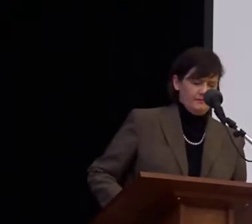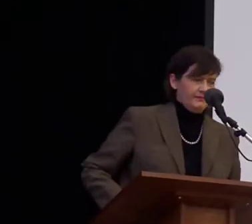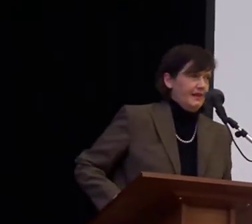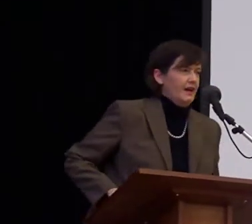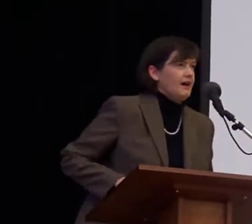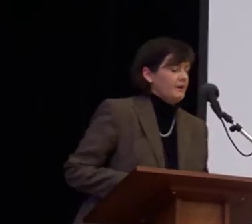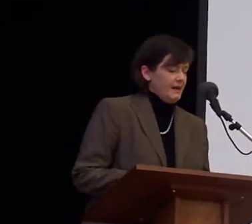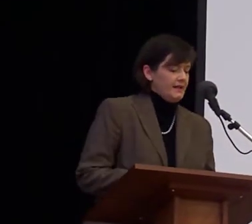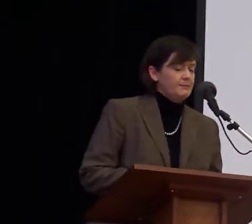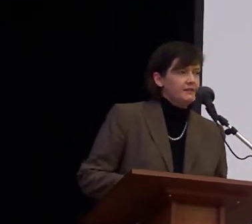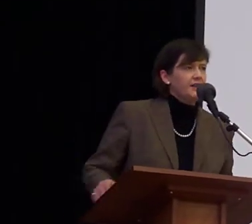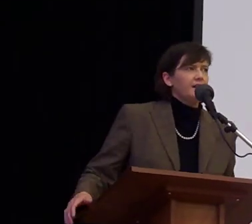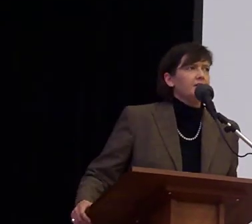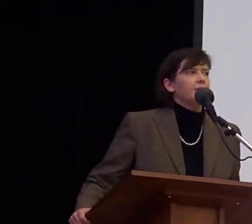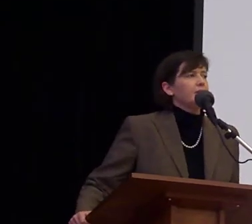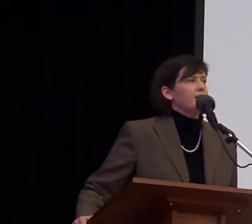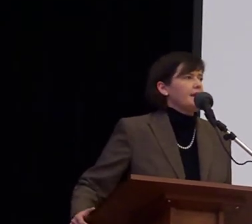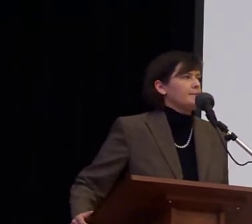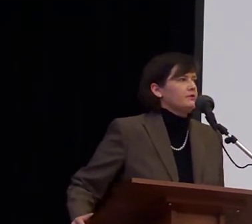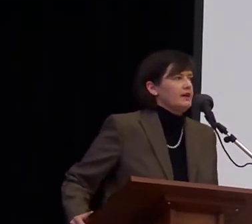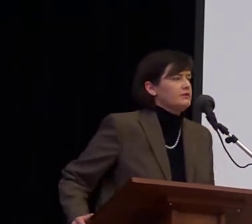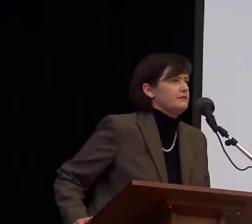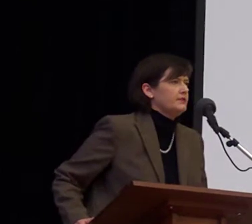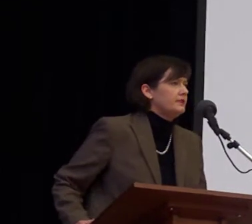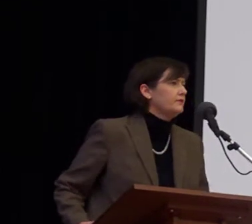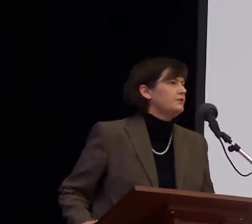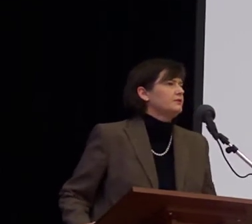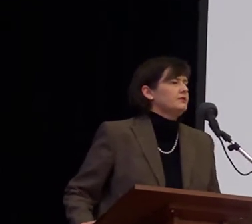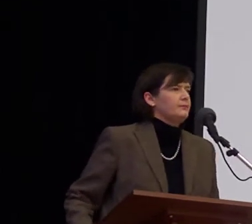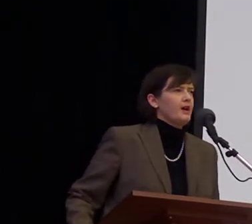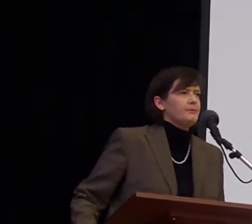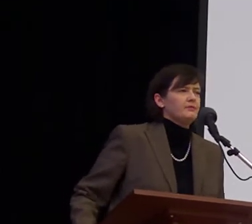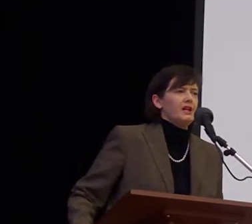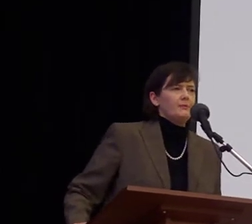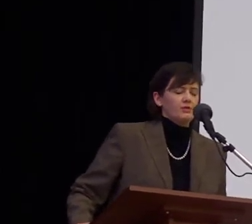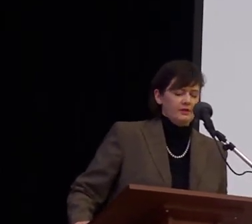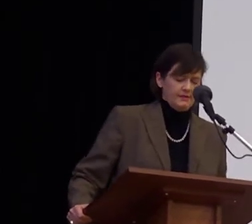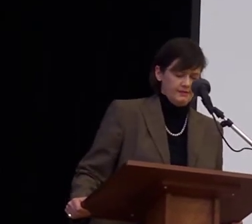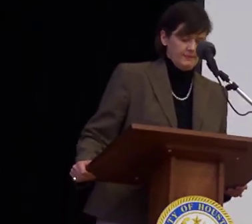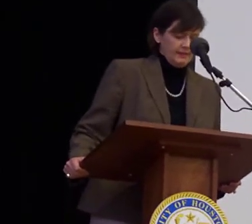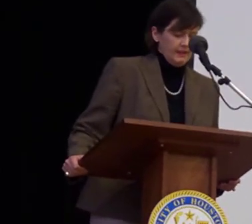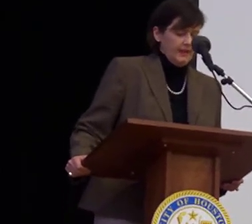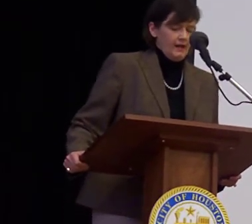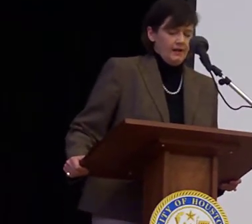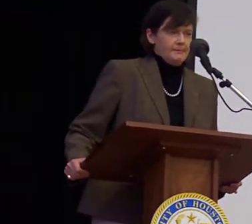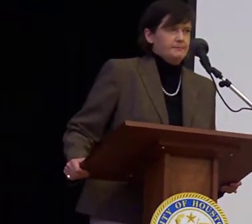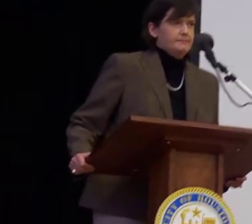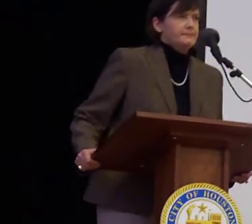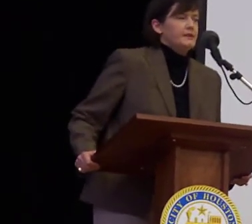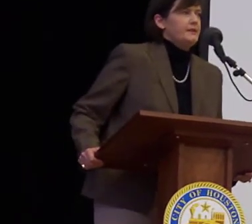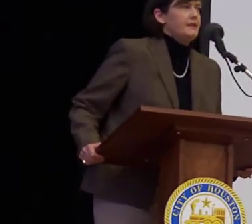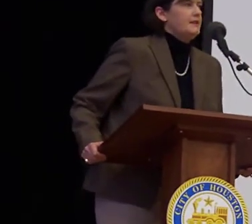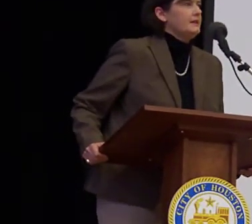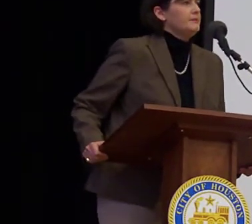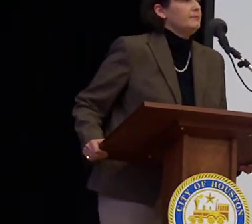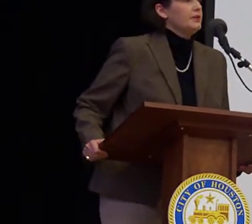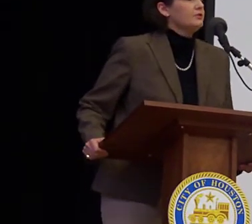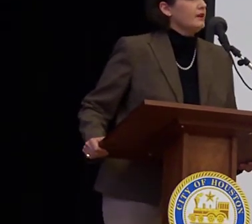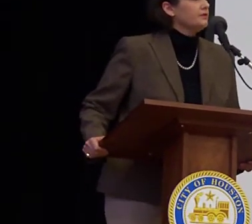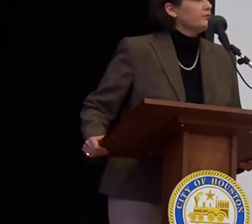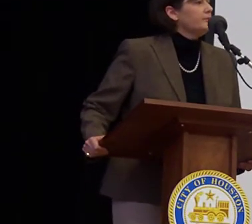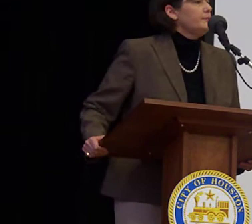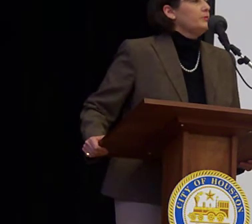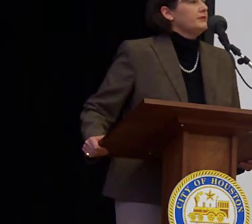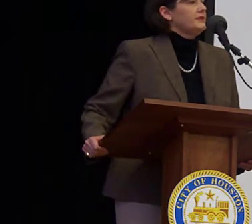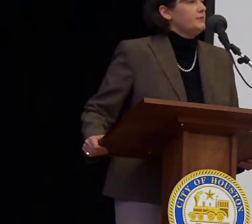Thank you. My name is Katie Tipton, and I'm the director of the City of Houston's Department of Neighborhoods. The Mayor's